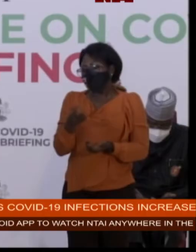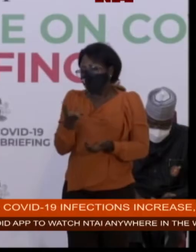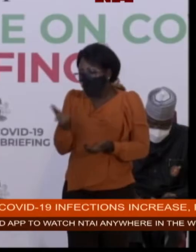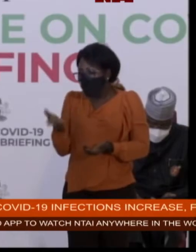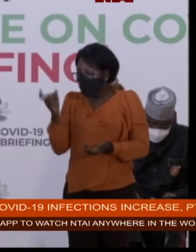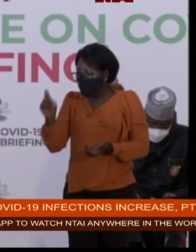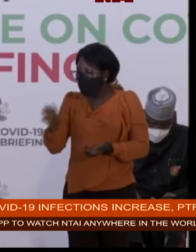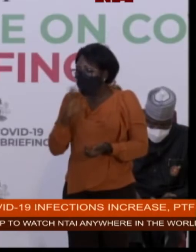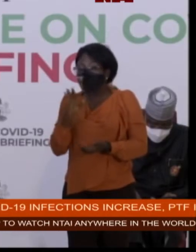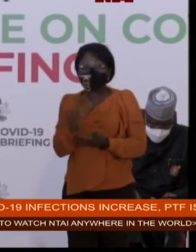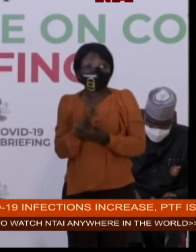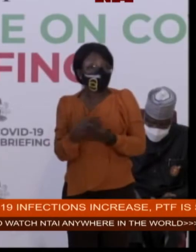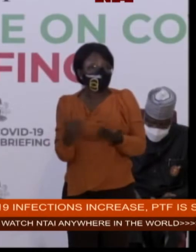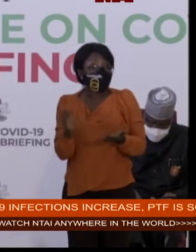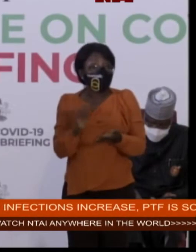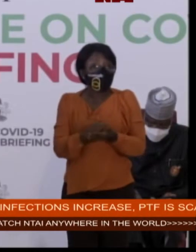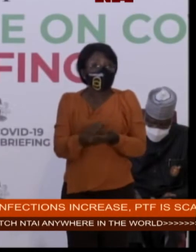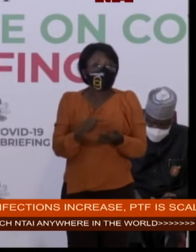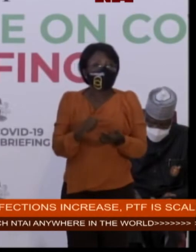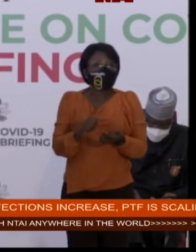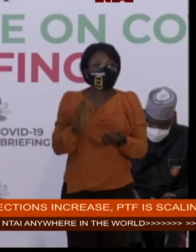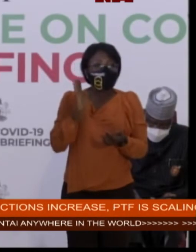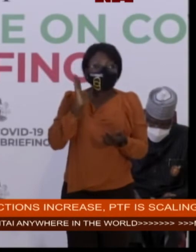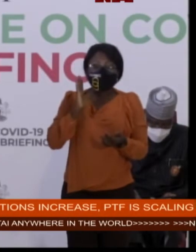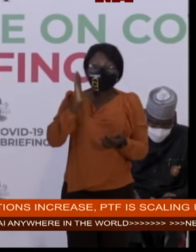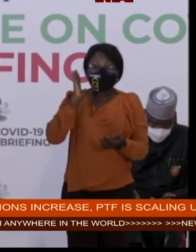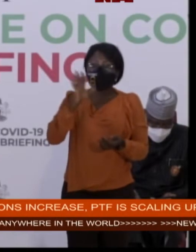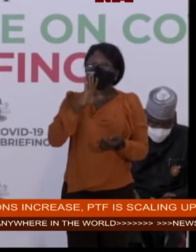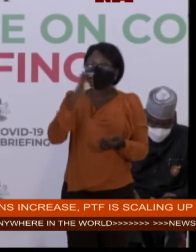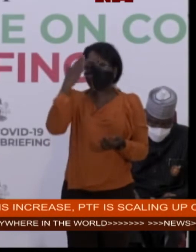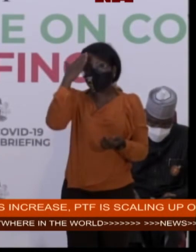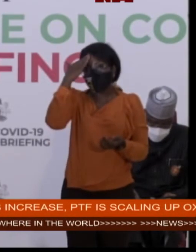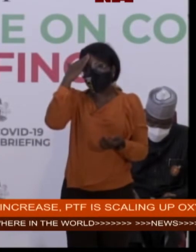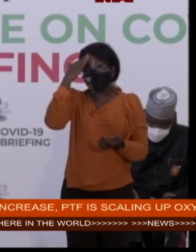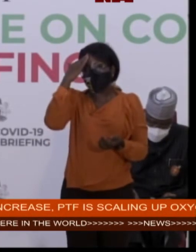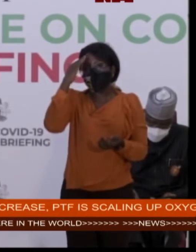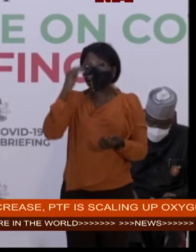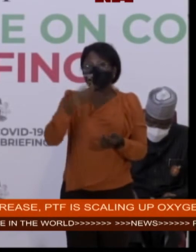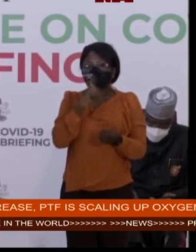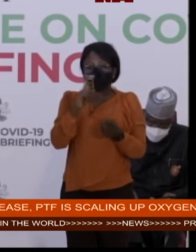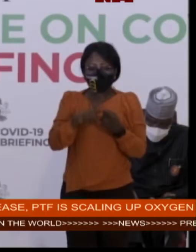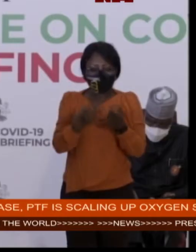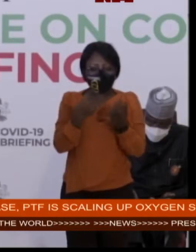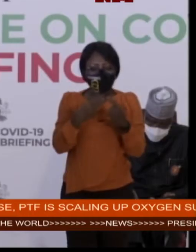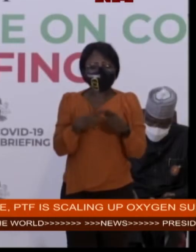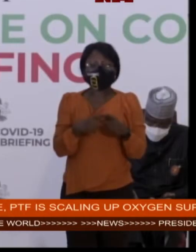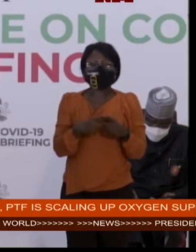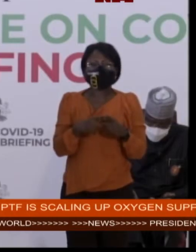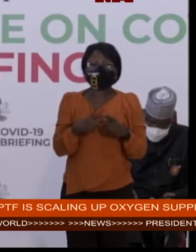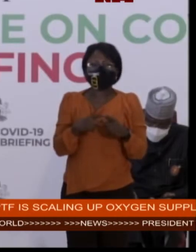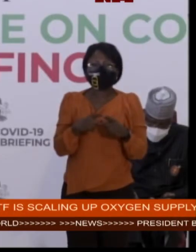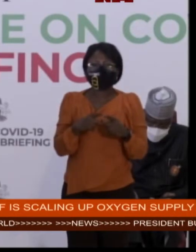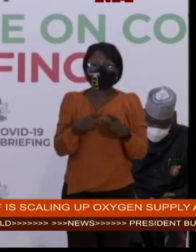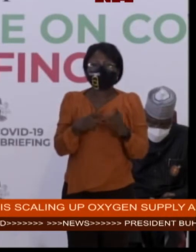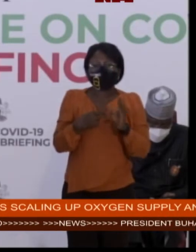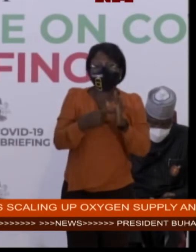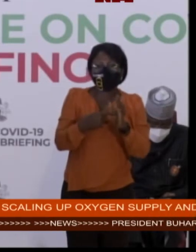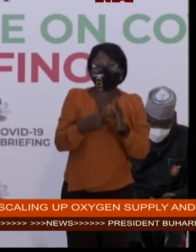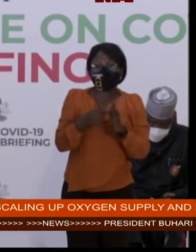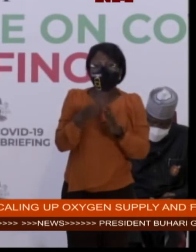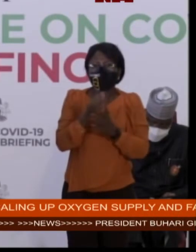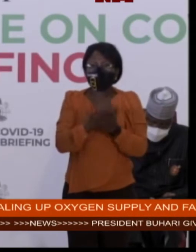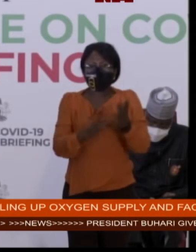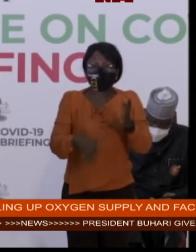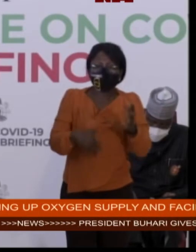is, you know, widely known in terms of reaction, but it could just be a reaction in one or two or